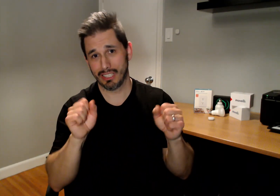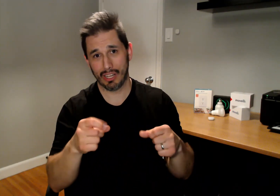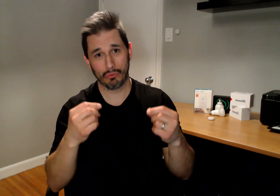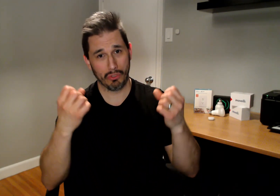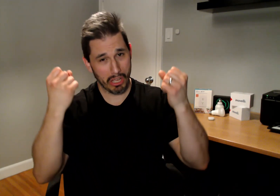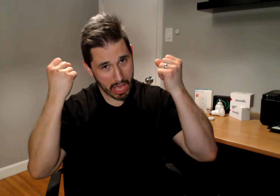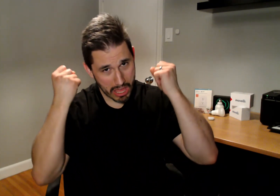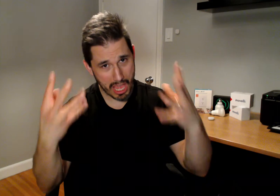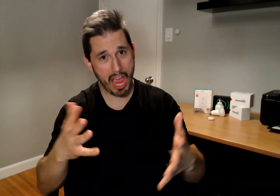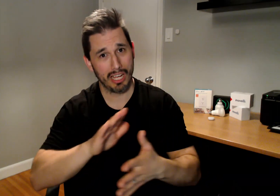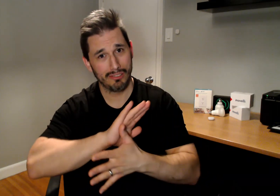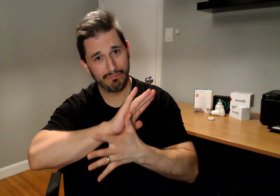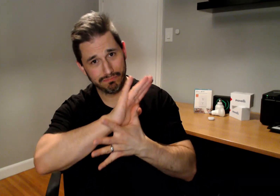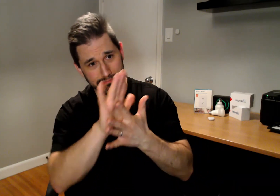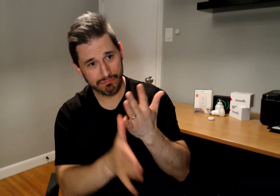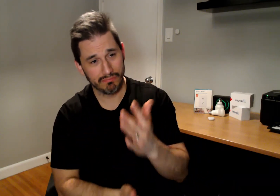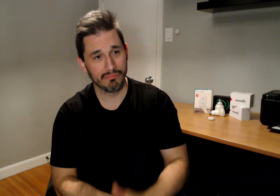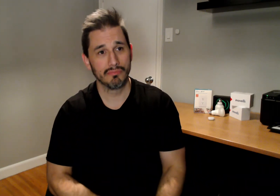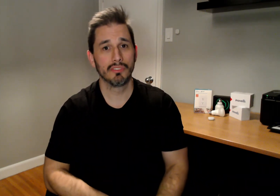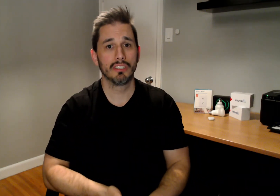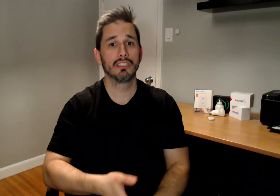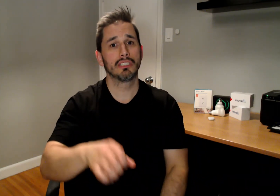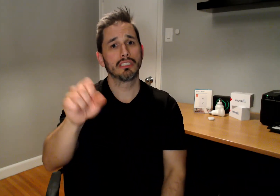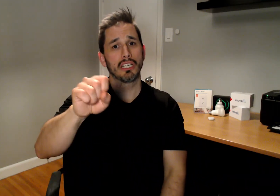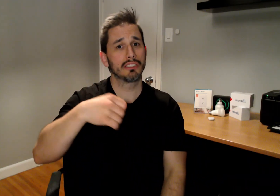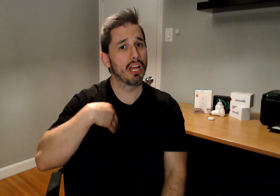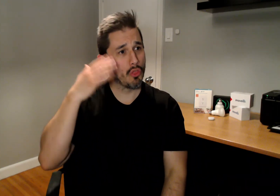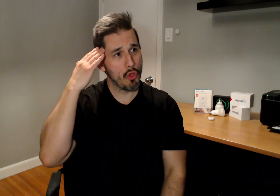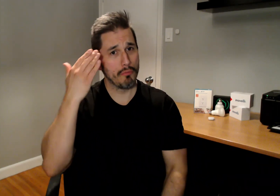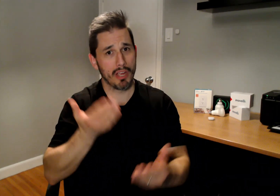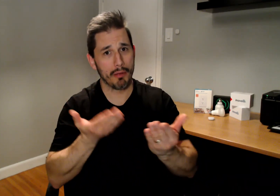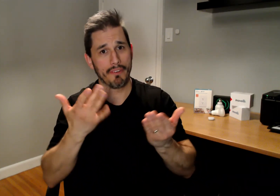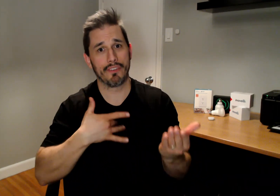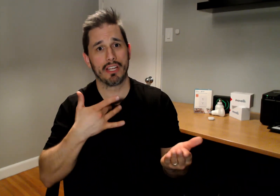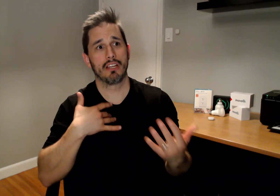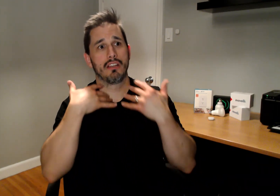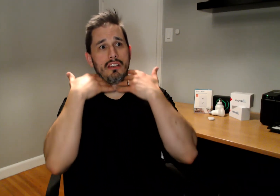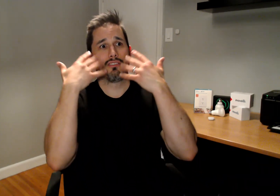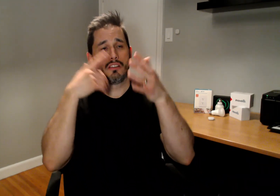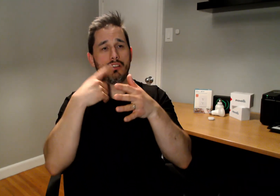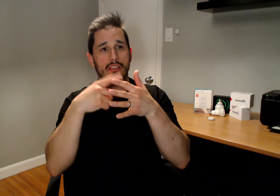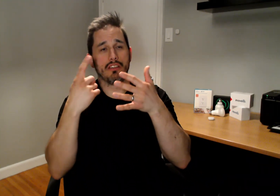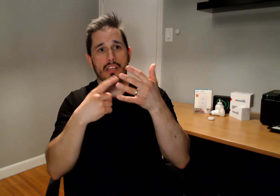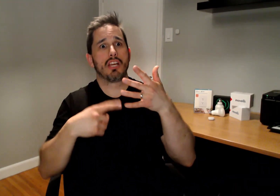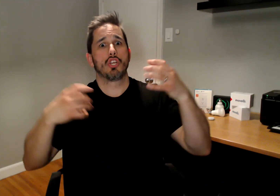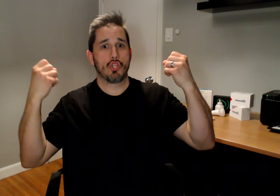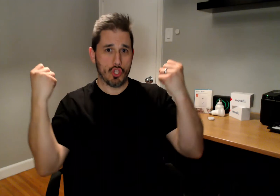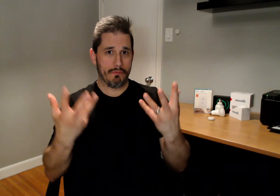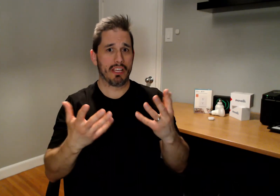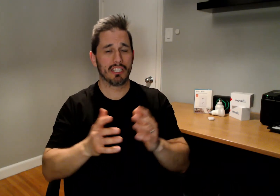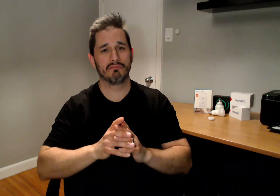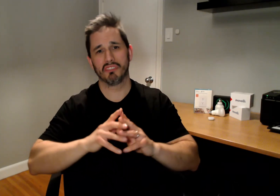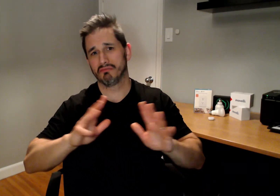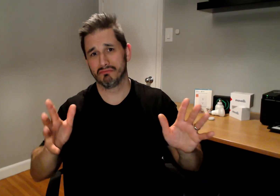the Red series. It has so many different functions, and you may even be feeling like it's a little bit overwhelming.